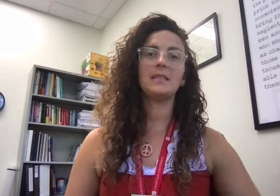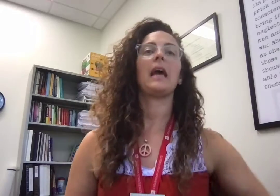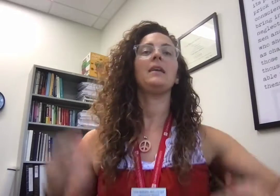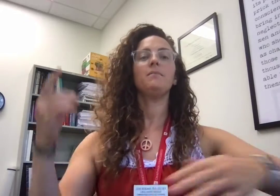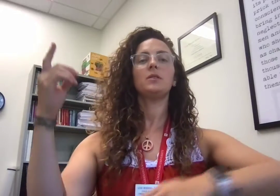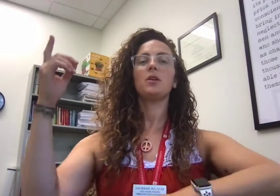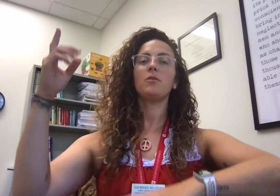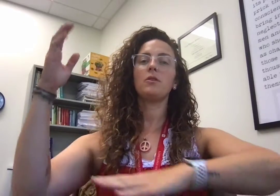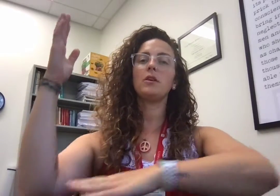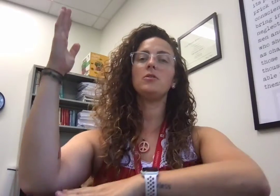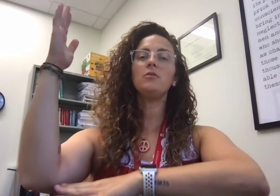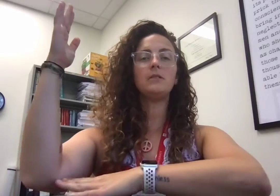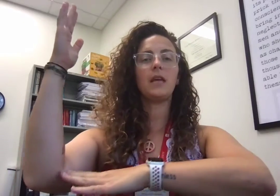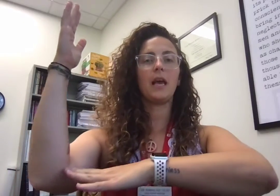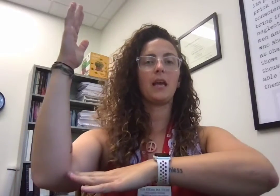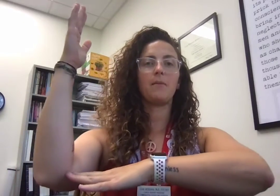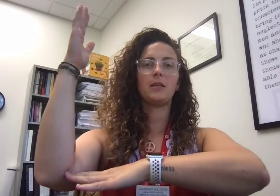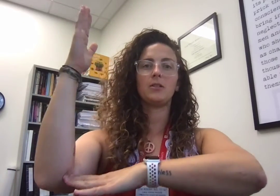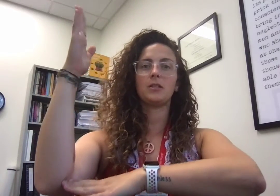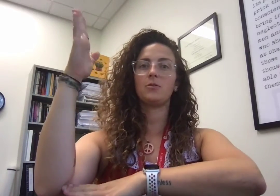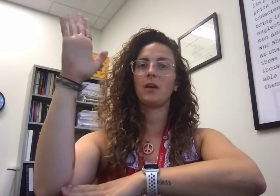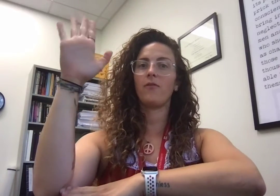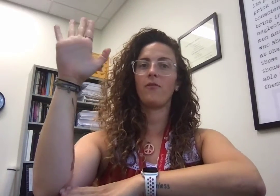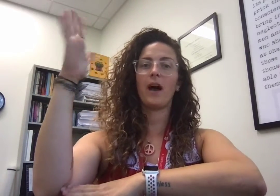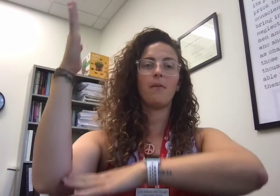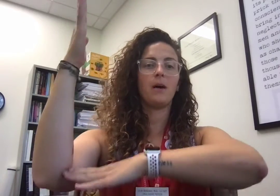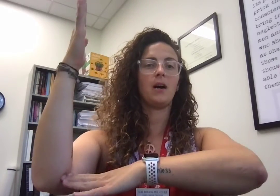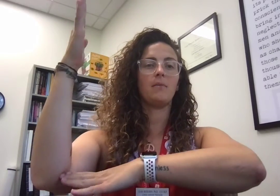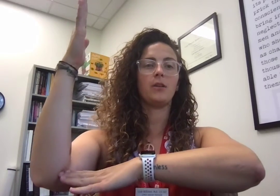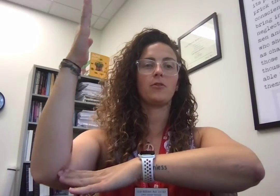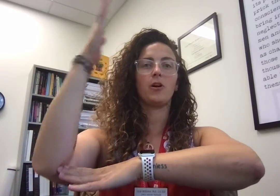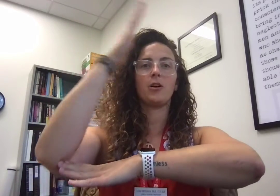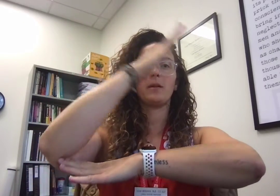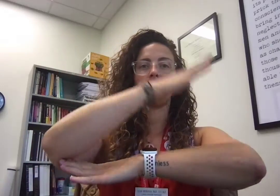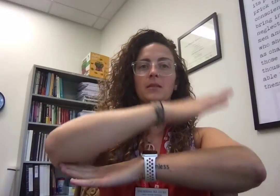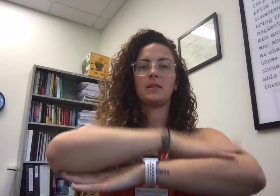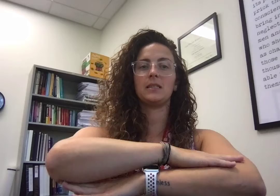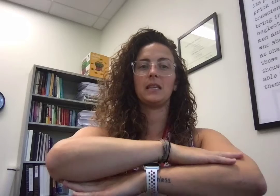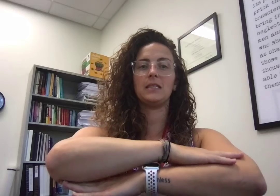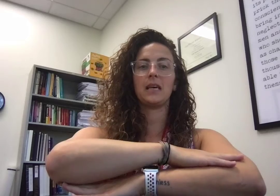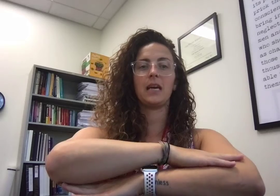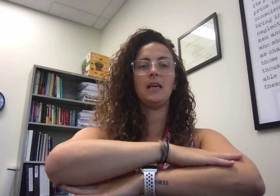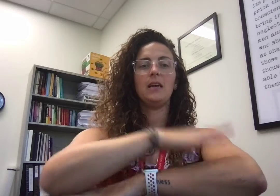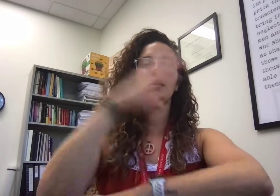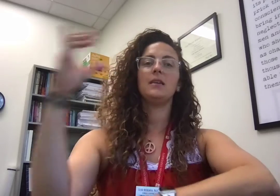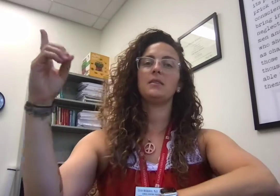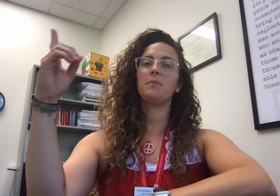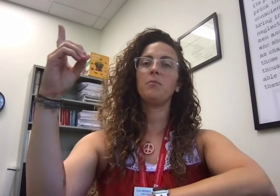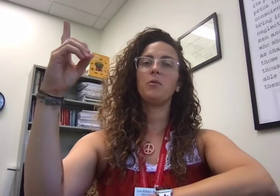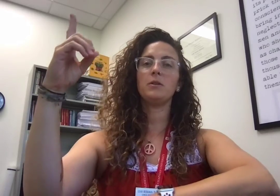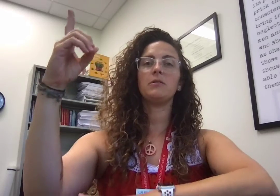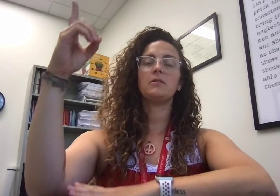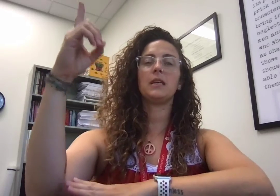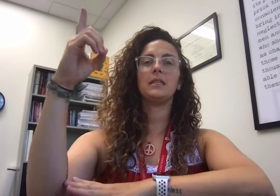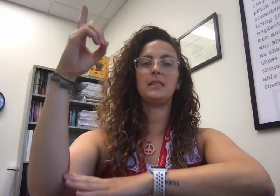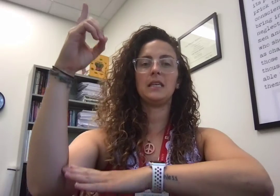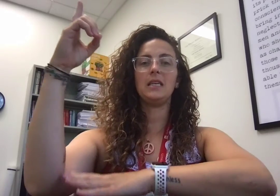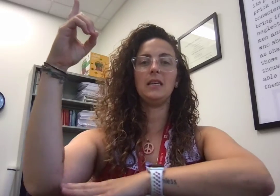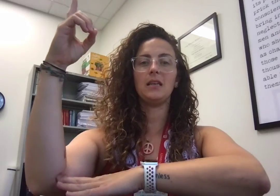day. So you can do day by just doing a flat palm in your arm and coming down and saying day. Some people will use a D and